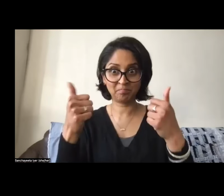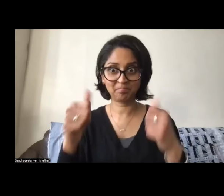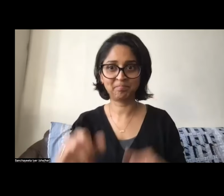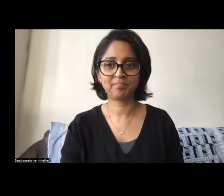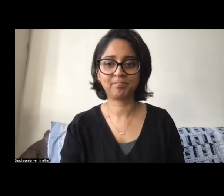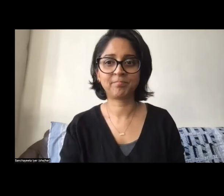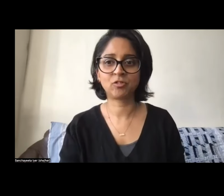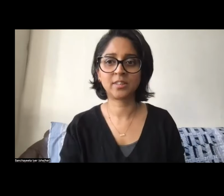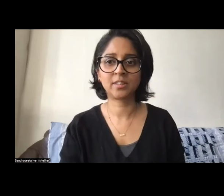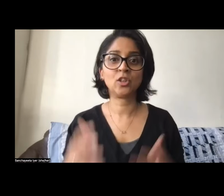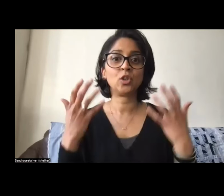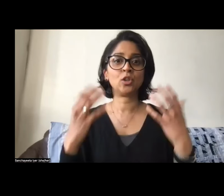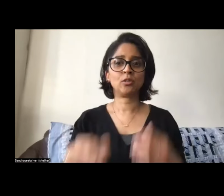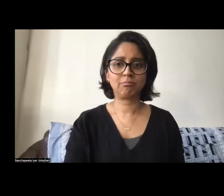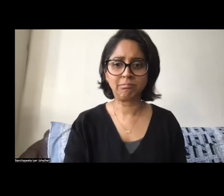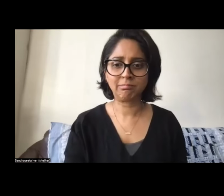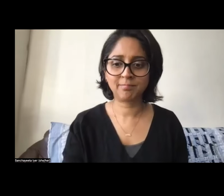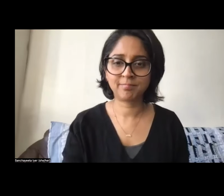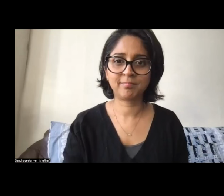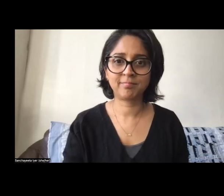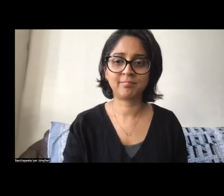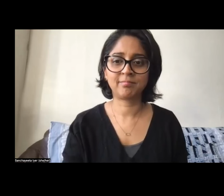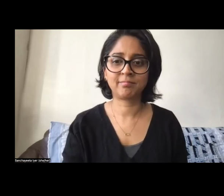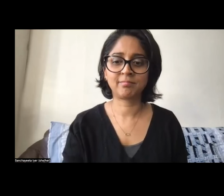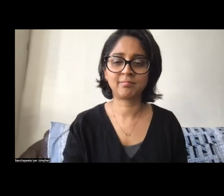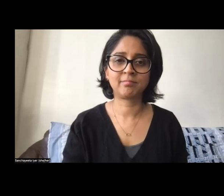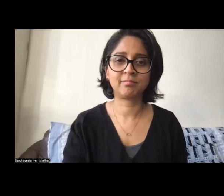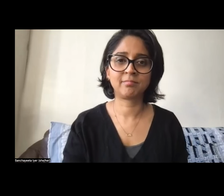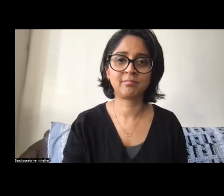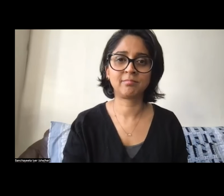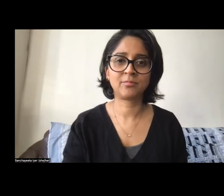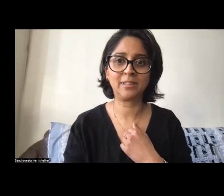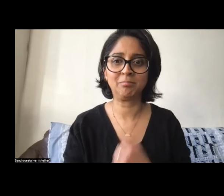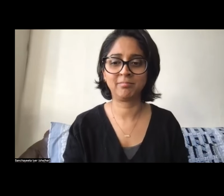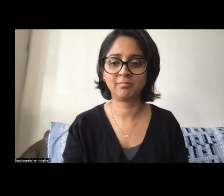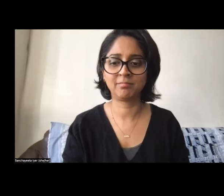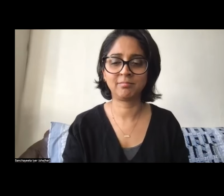Okay, I hope you can see me okay and see the screen.